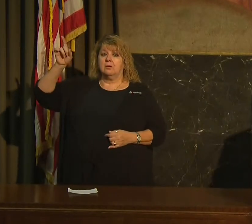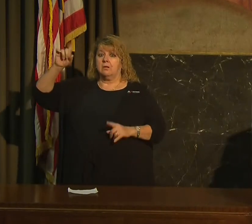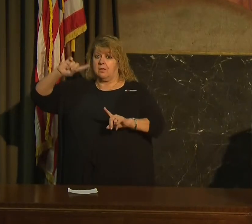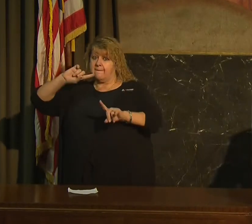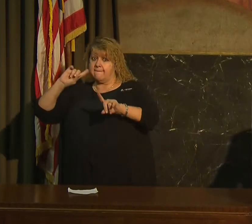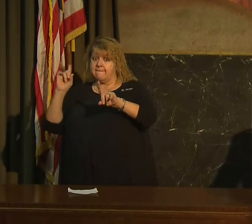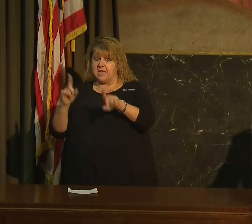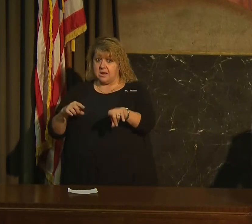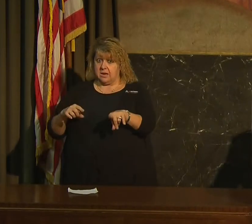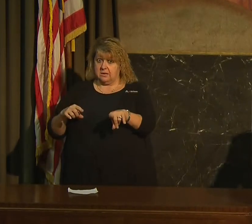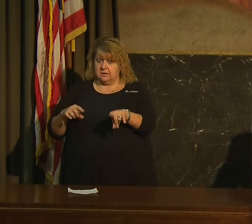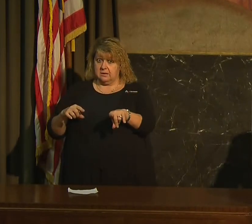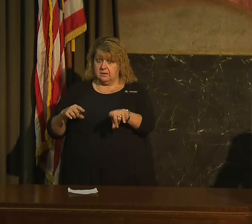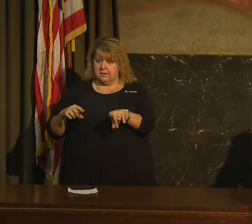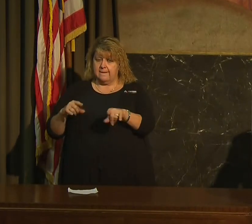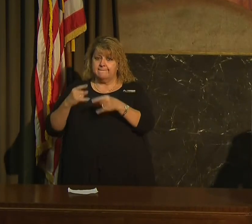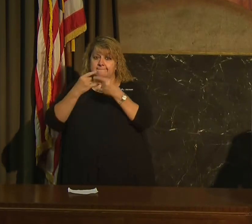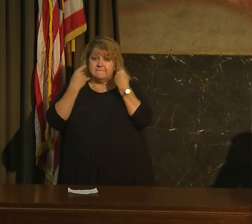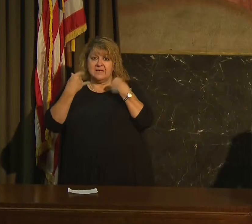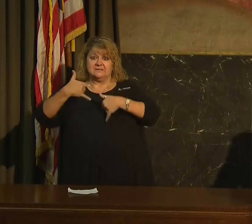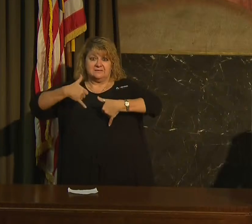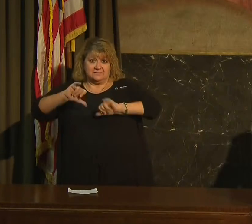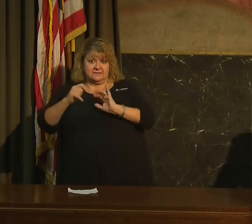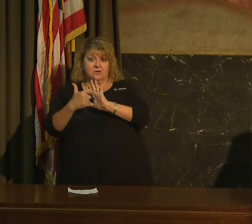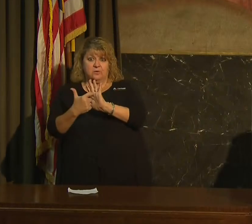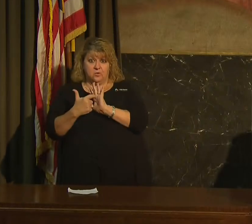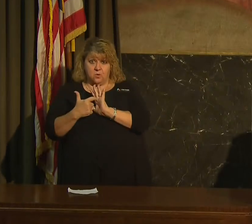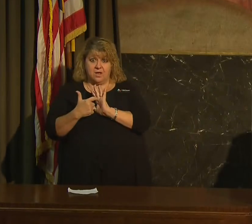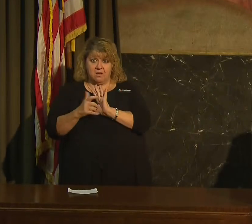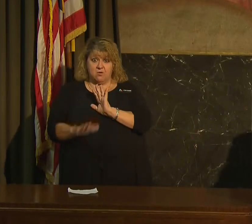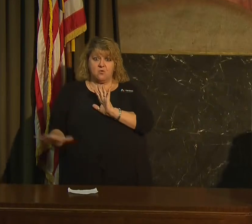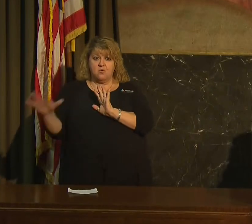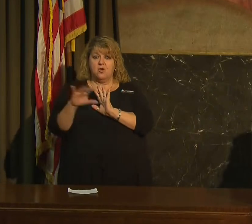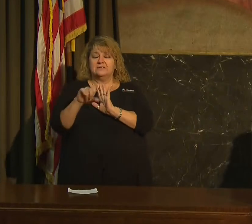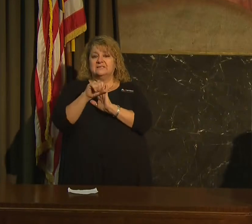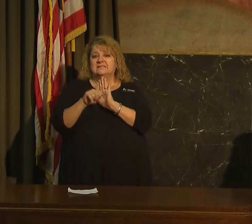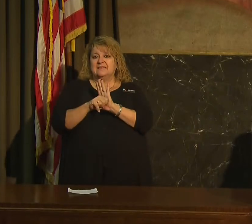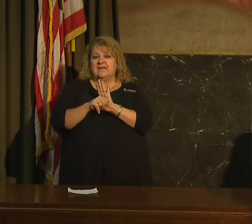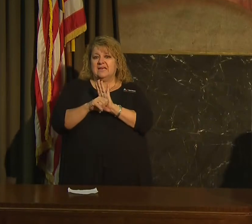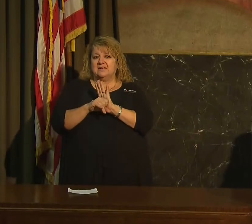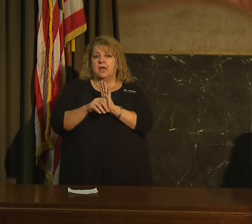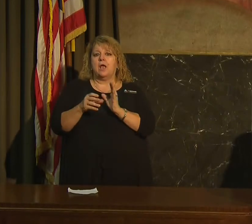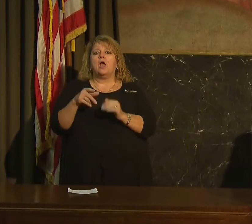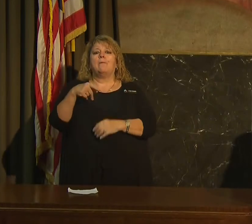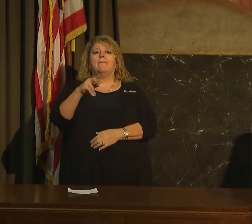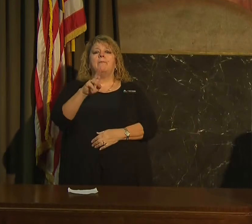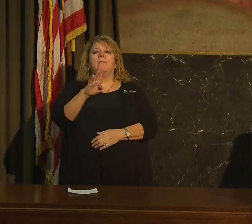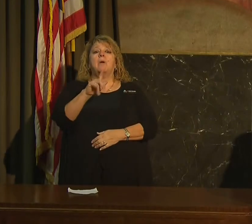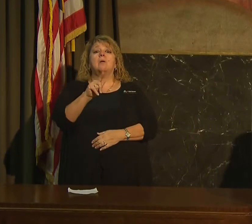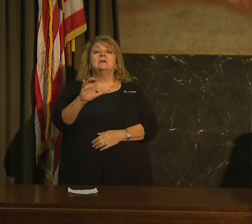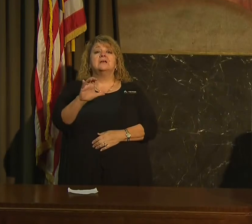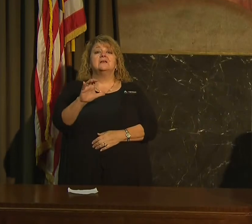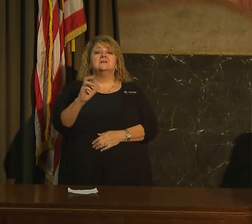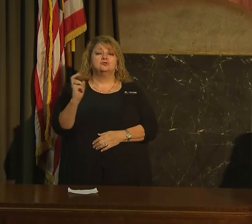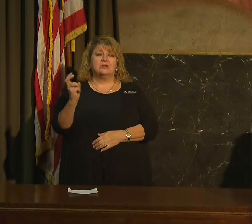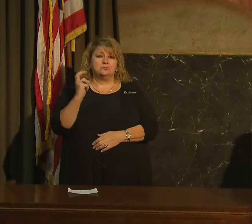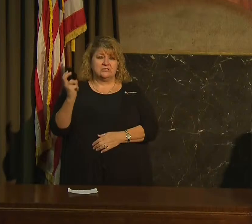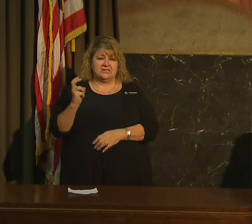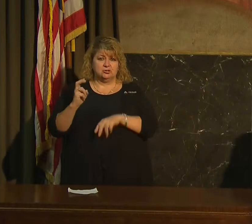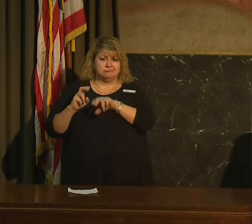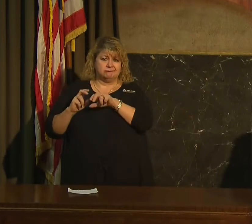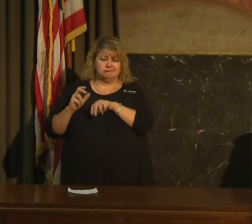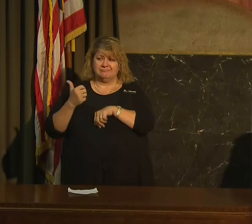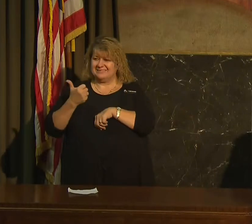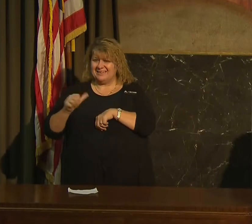mandate, that masks are still going to be required across the state of Louisiana on public transit. It will still